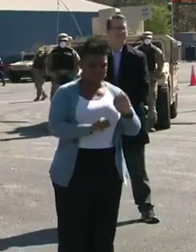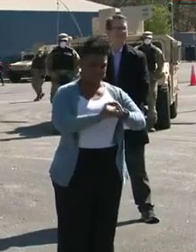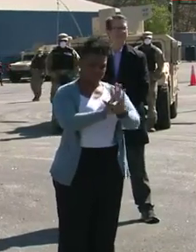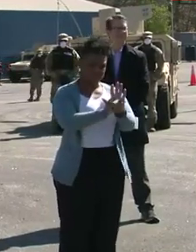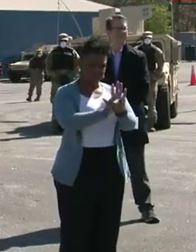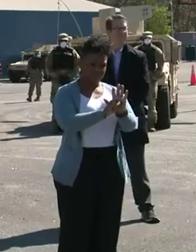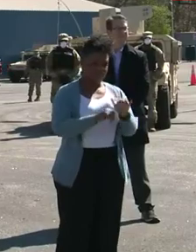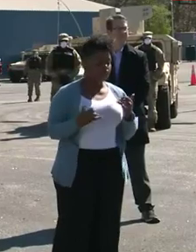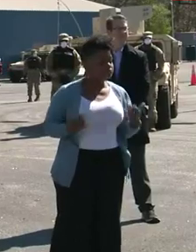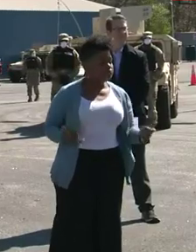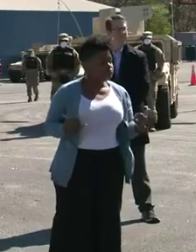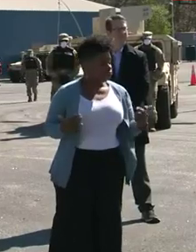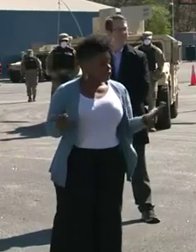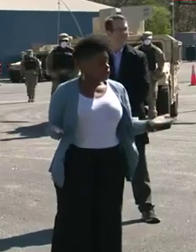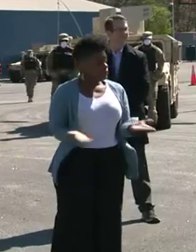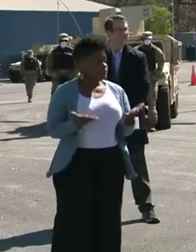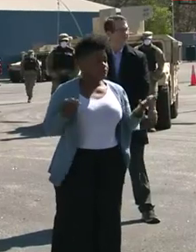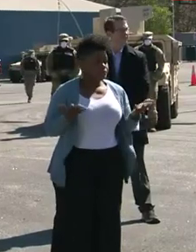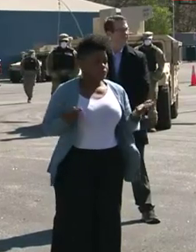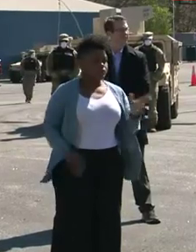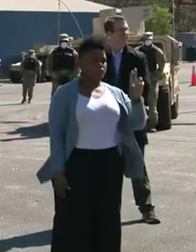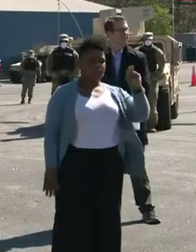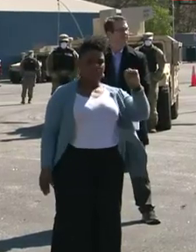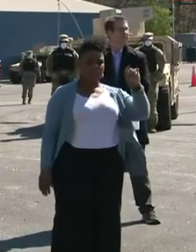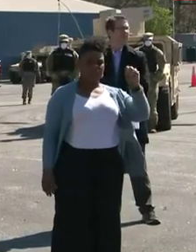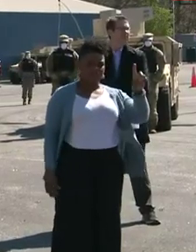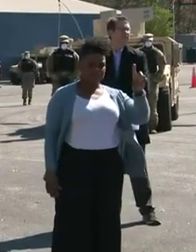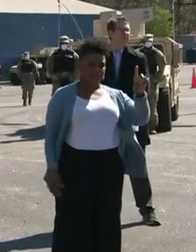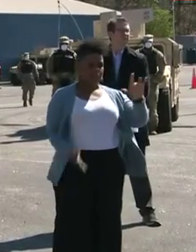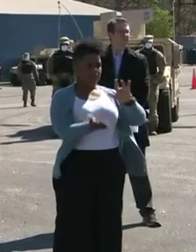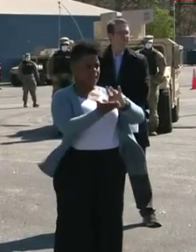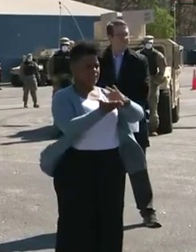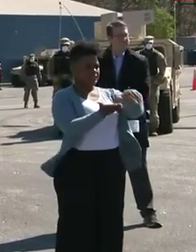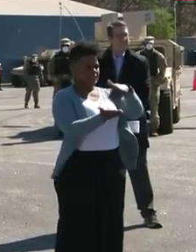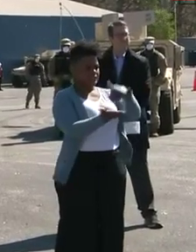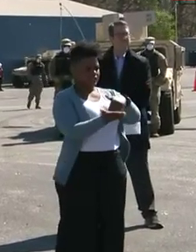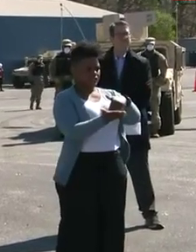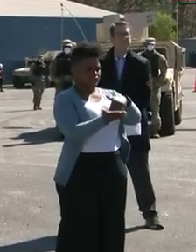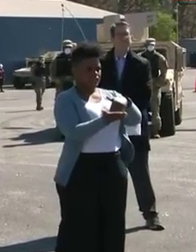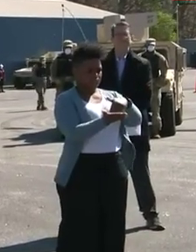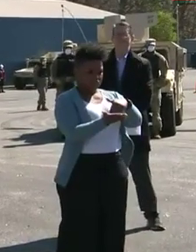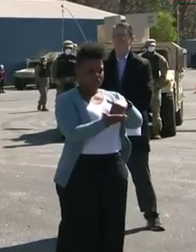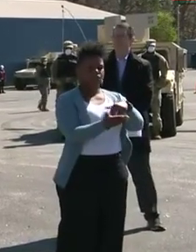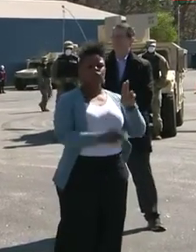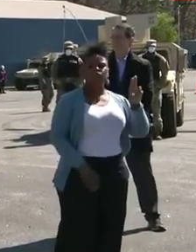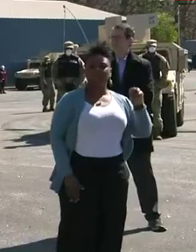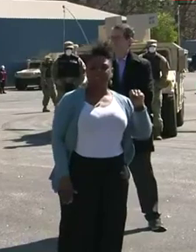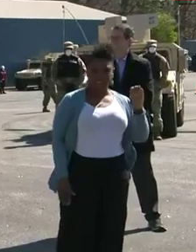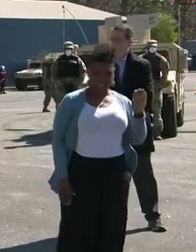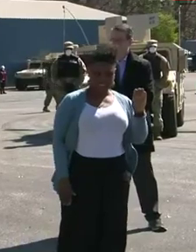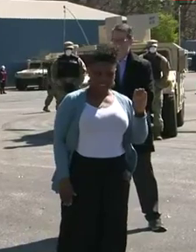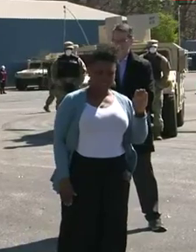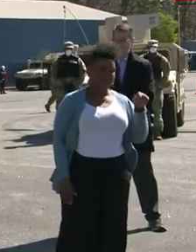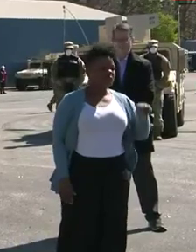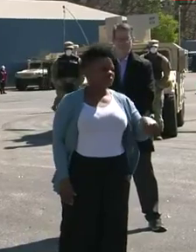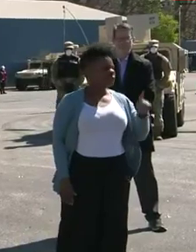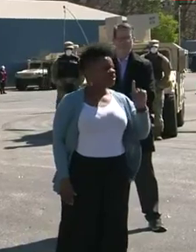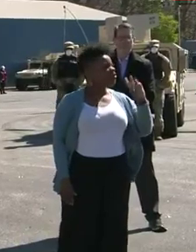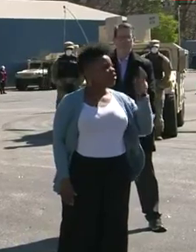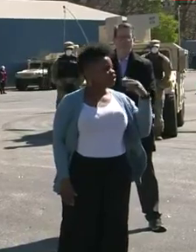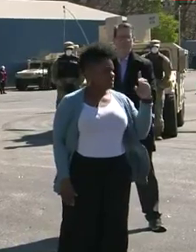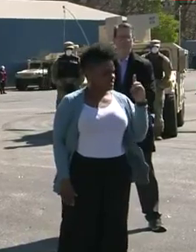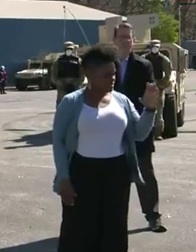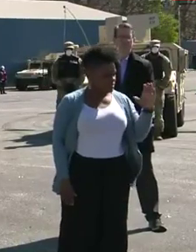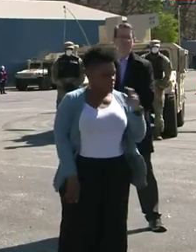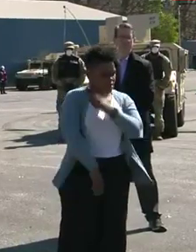United Medical Center, one of the district's hospitals, and we are in the Great Ward 8